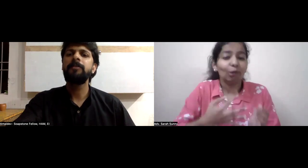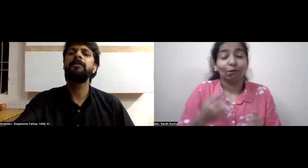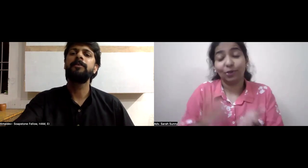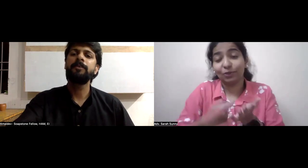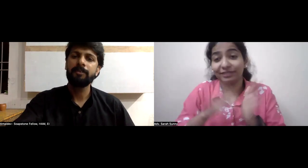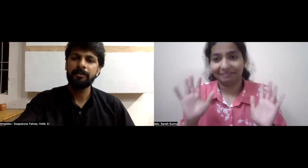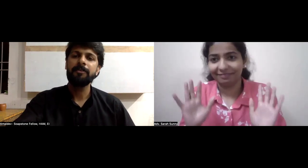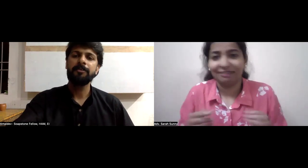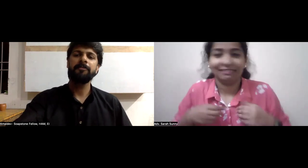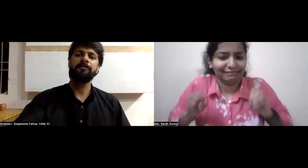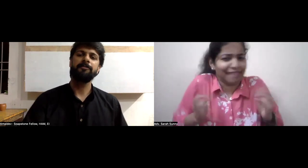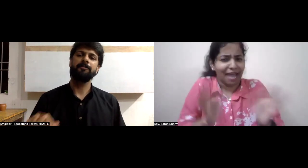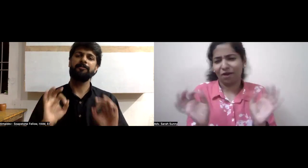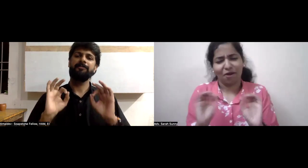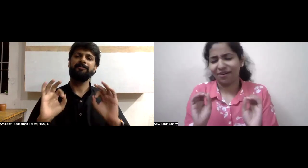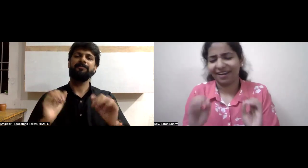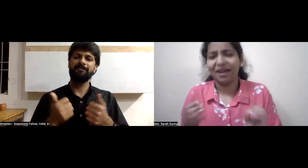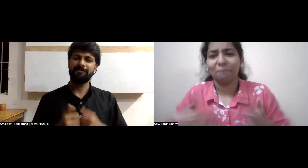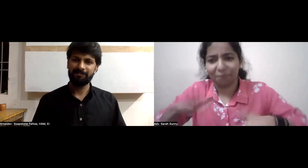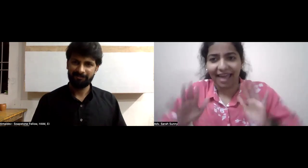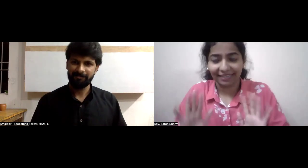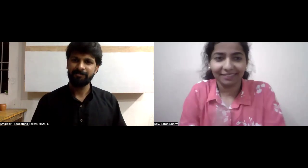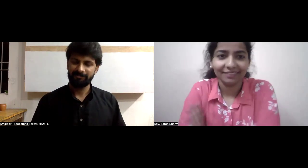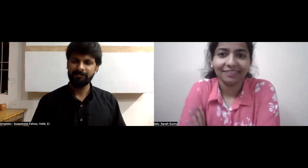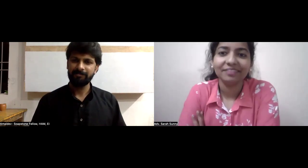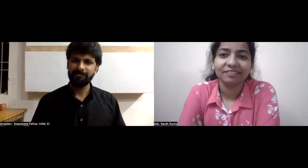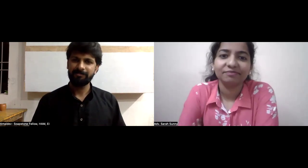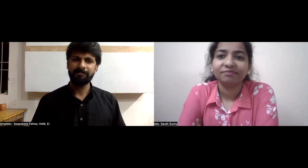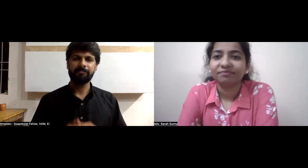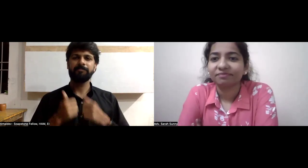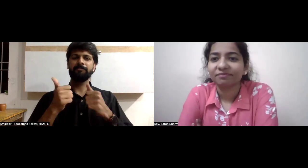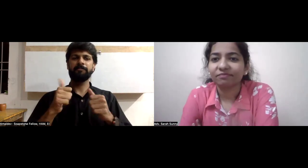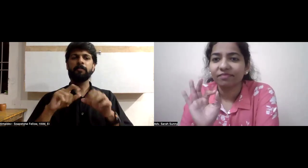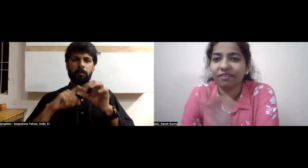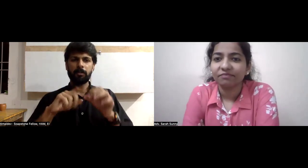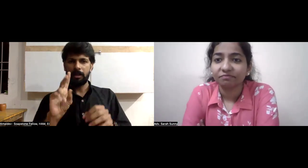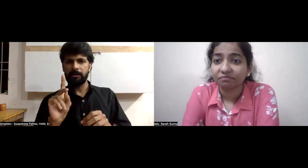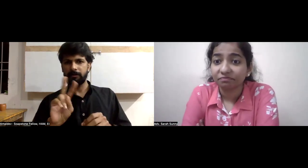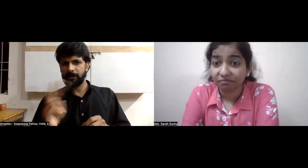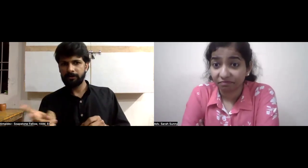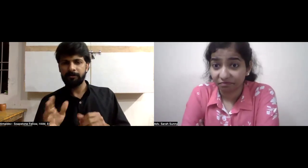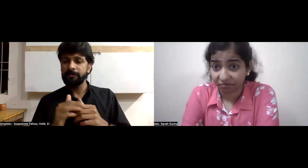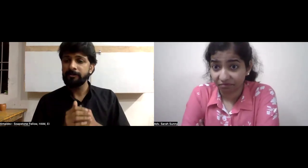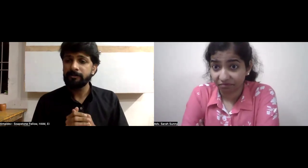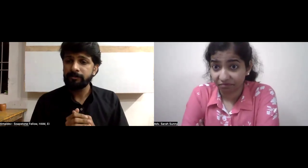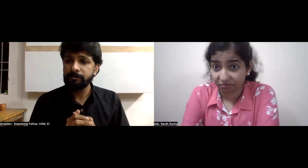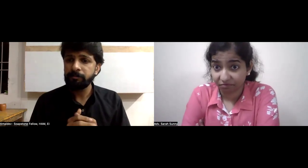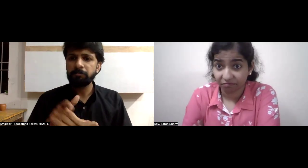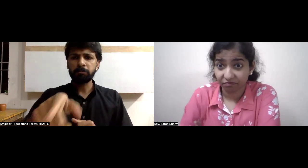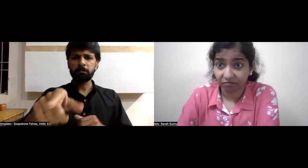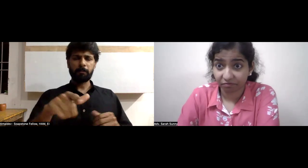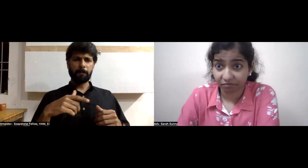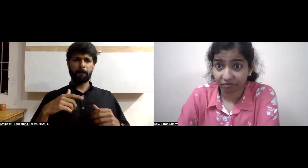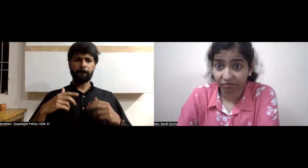So I just want to make a system, So that's something that I'd like to plan.